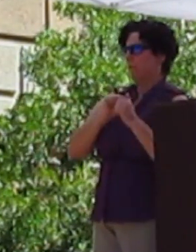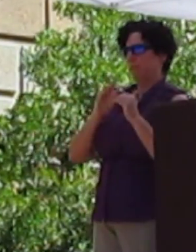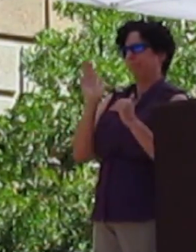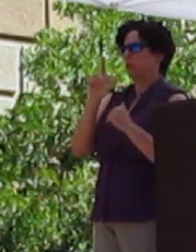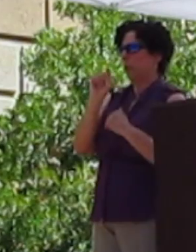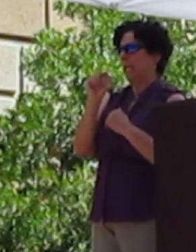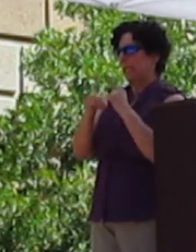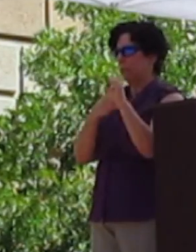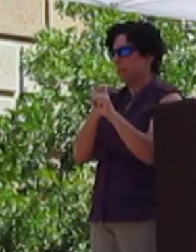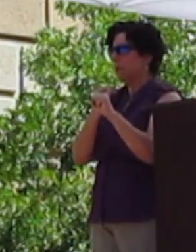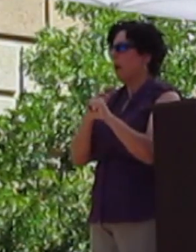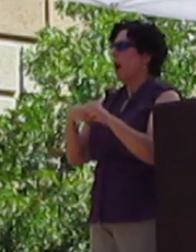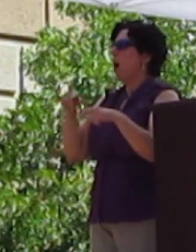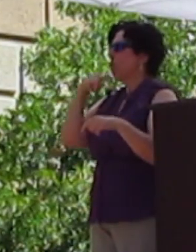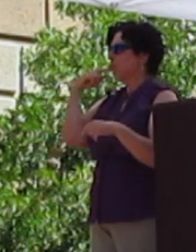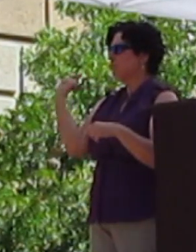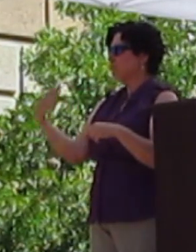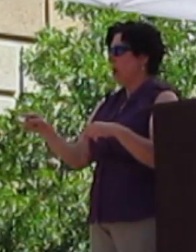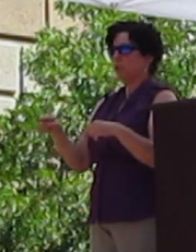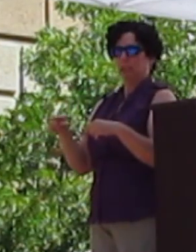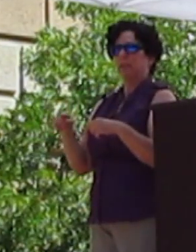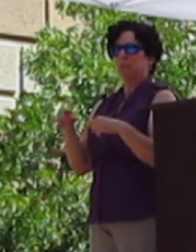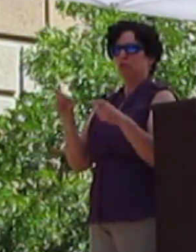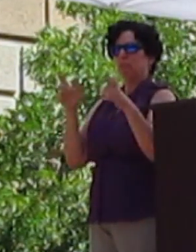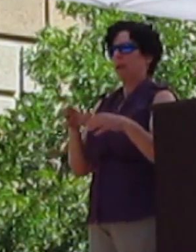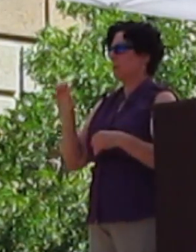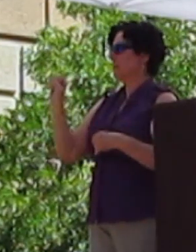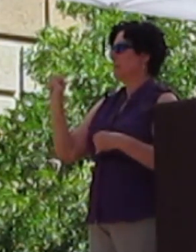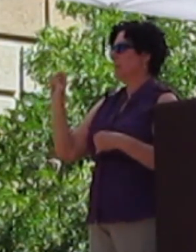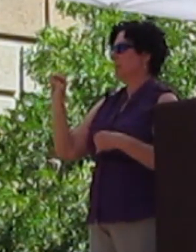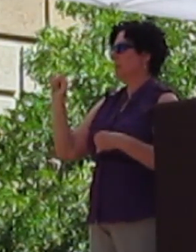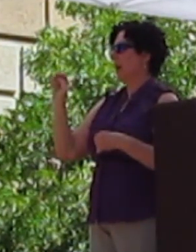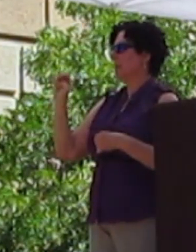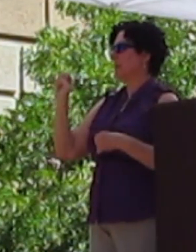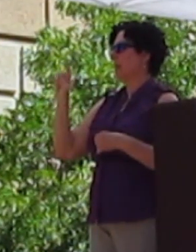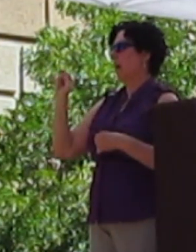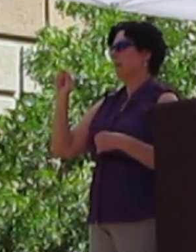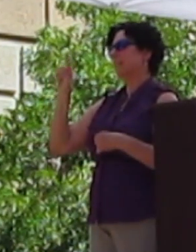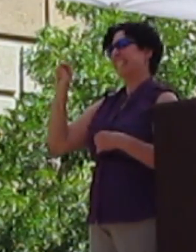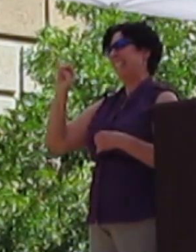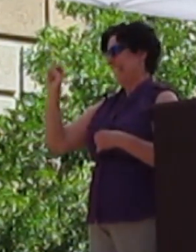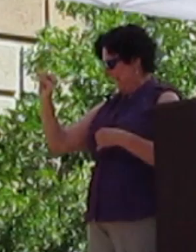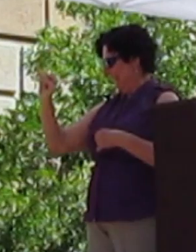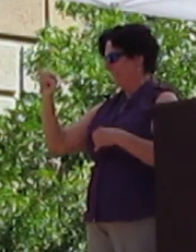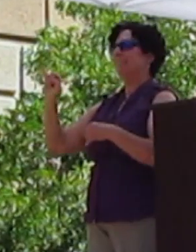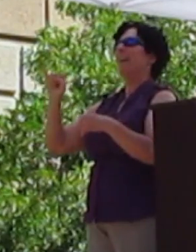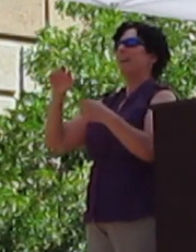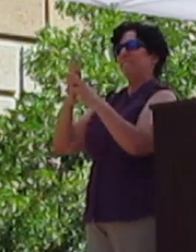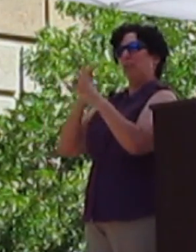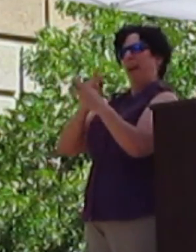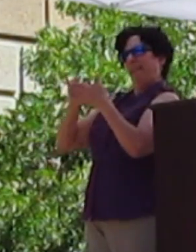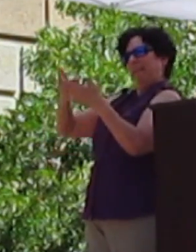years. A Russian director named Konstantin Stanislavski figured out these basic ideas about 100 years ago, before